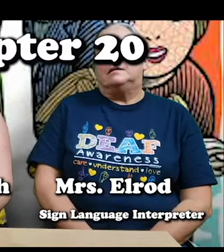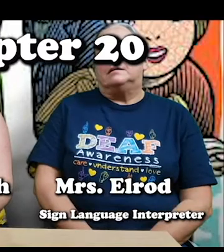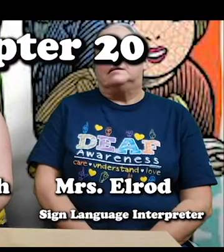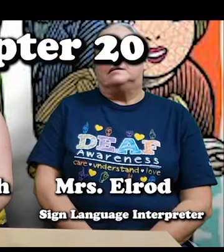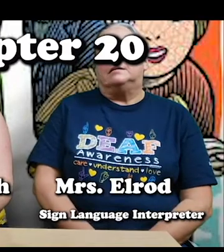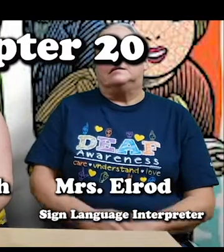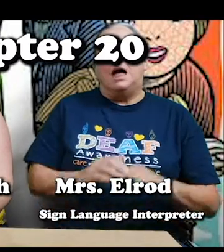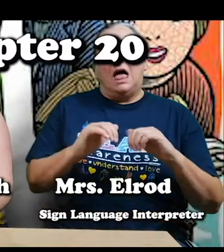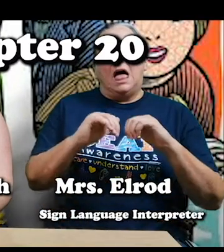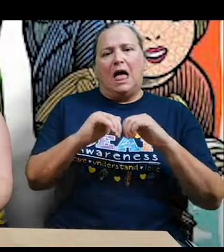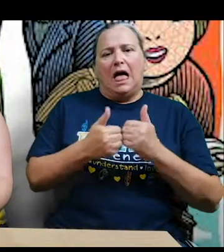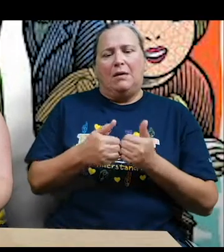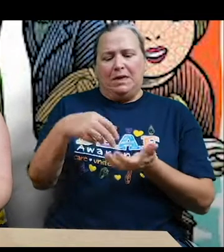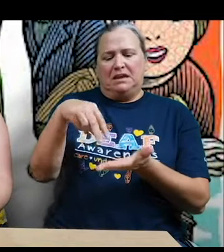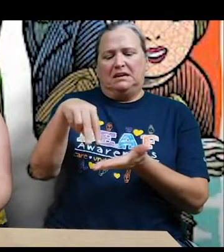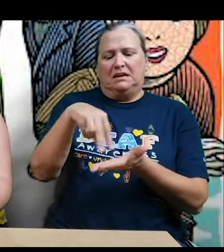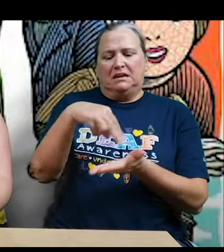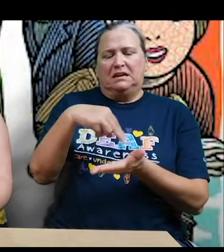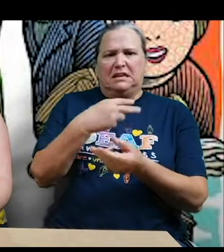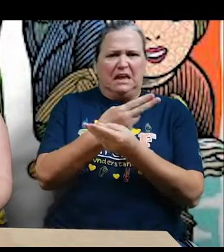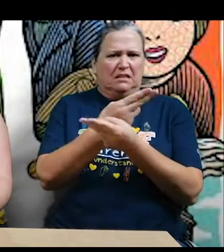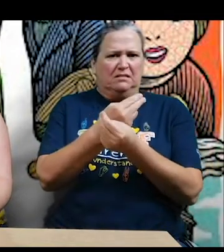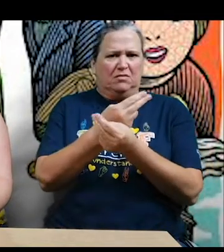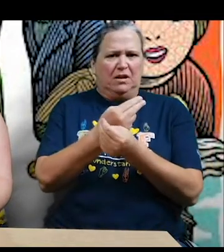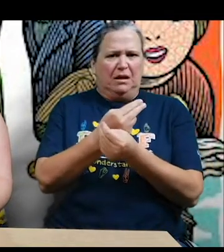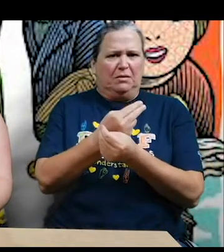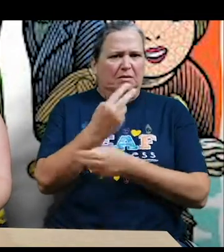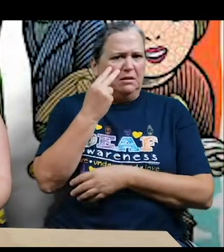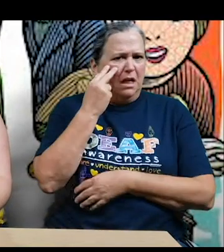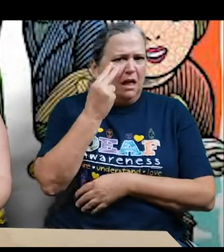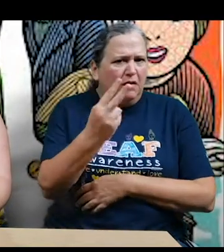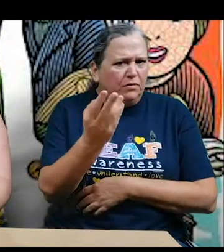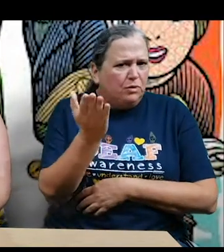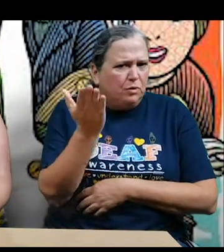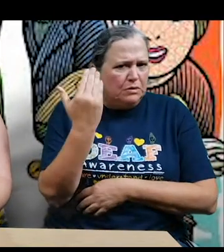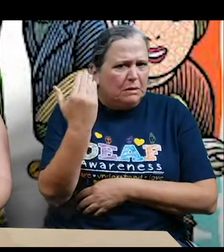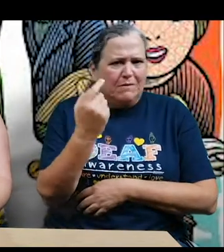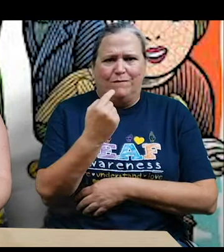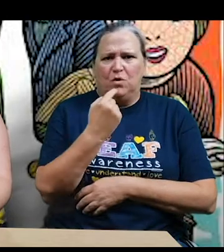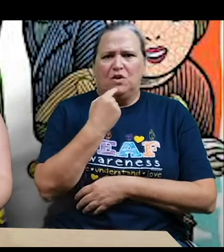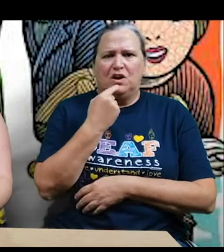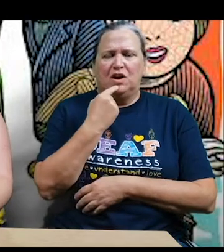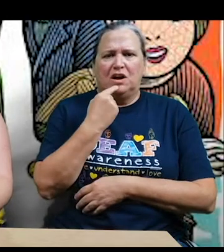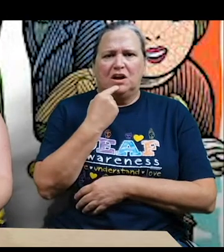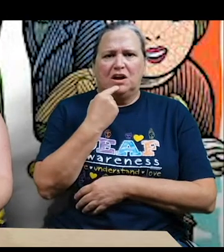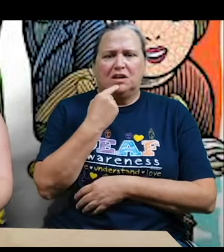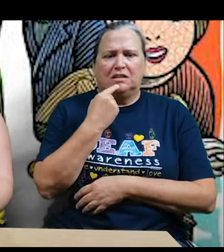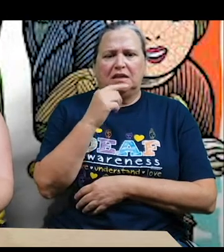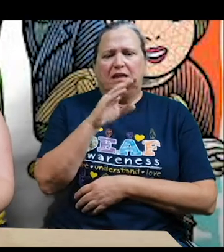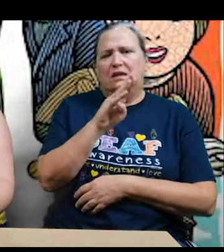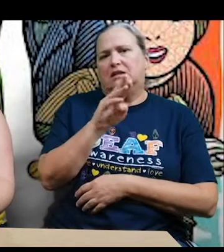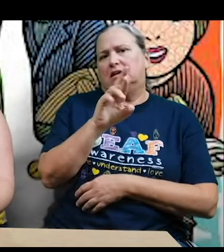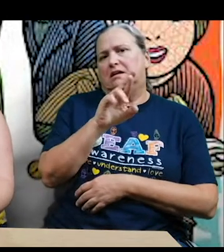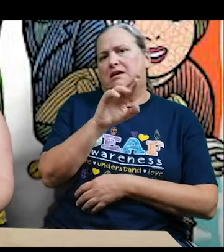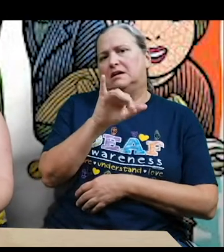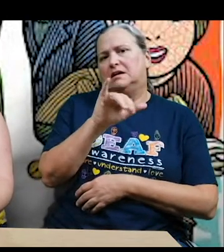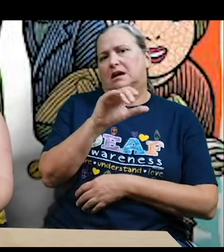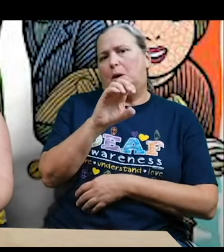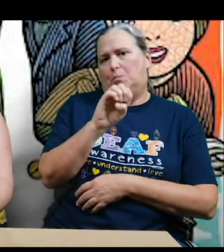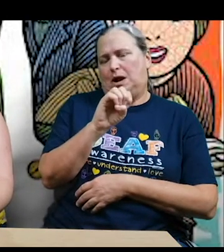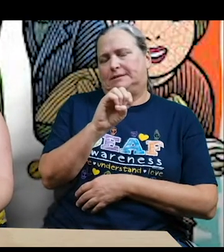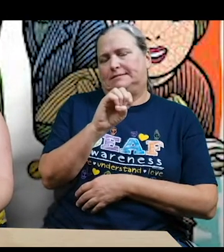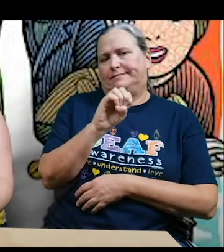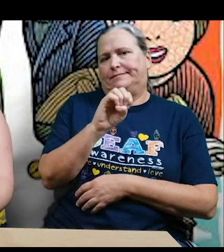How many dancing rabbits you seen in your life? Bryce said to Edward. I can tell you how many I